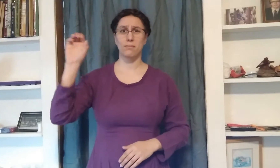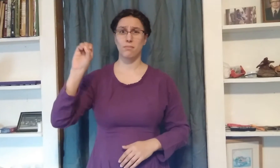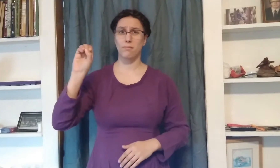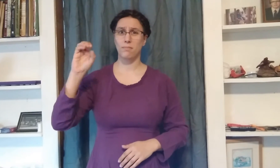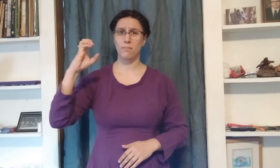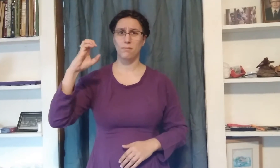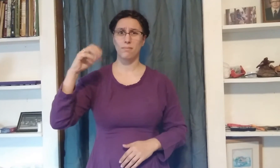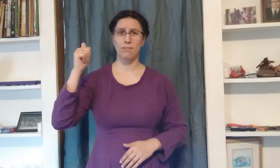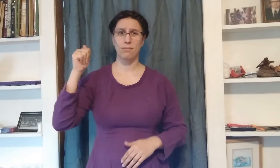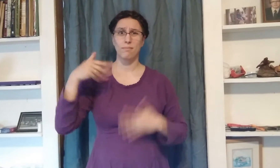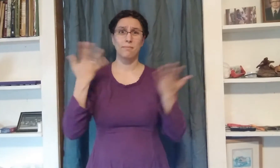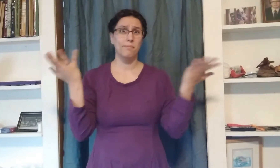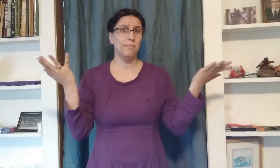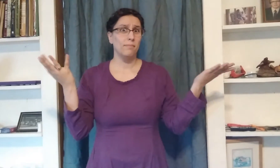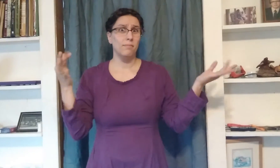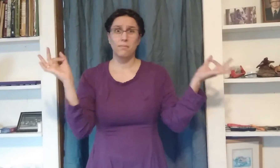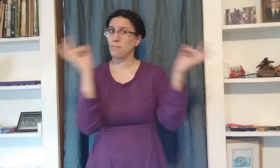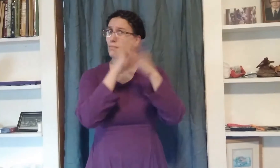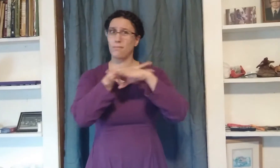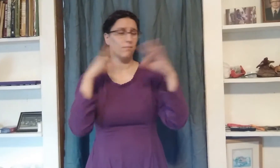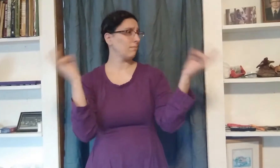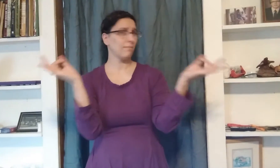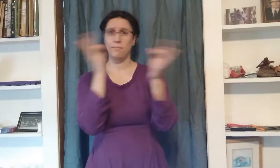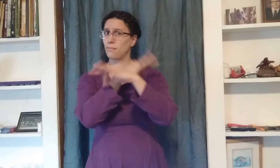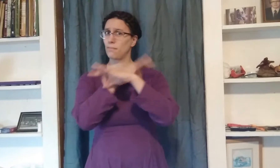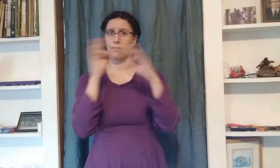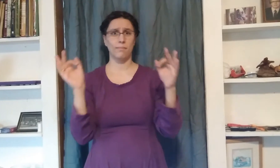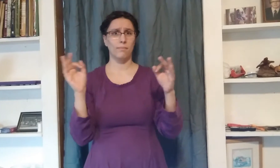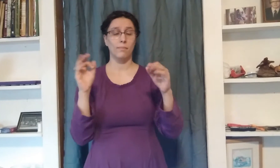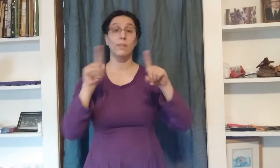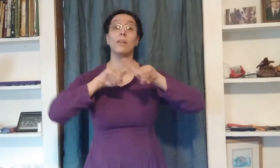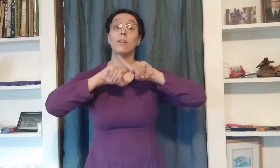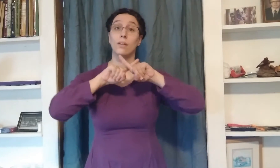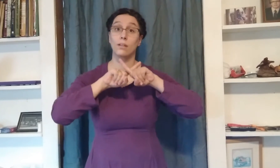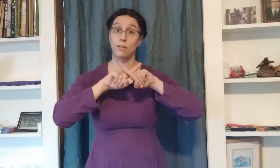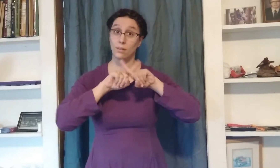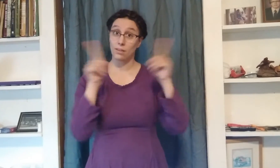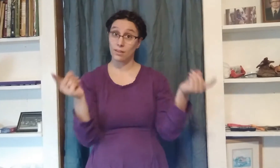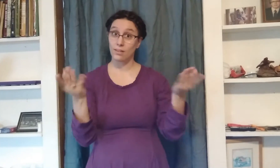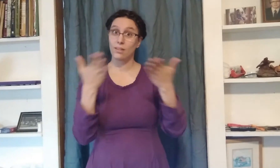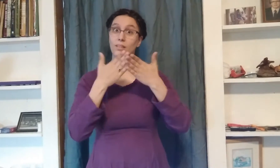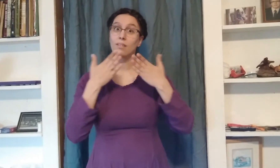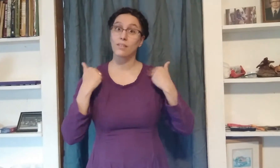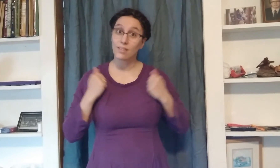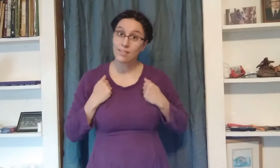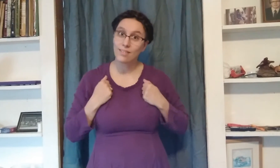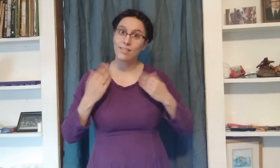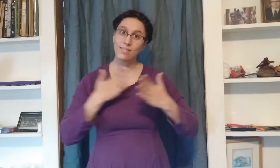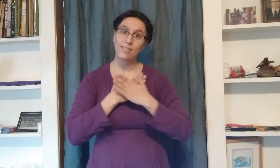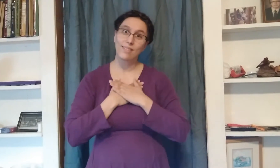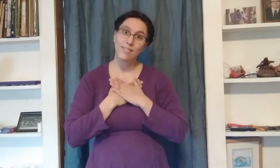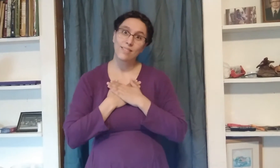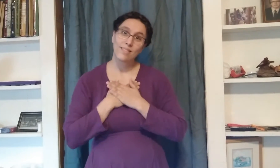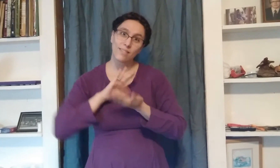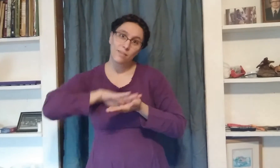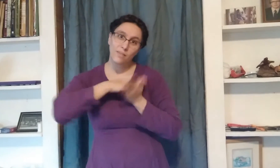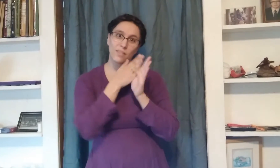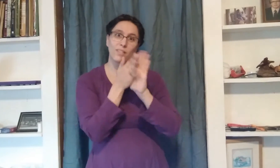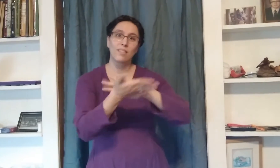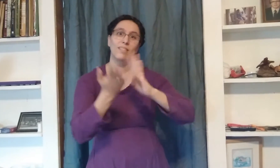in a kingdom that we'd never known. Now we found it, embraced it, and made it our